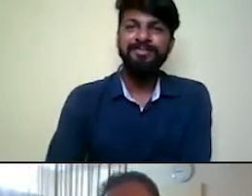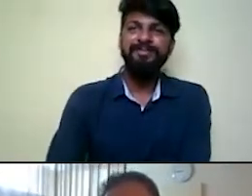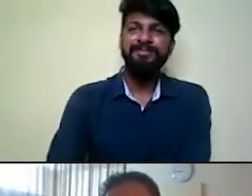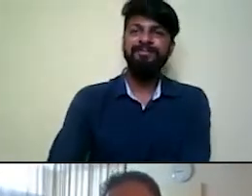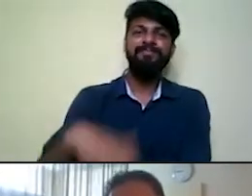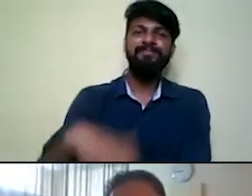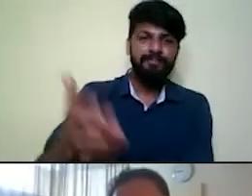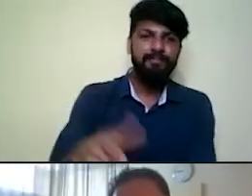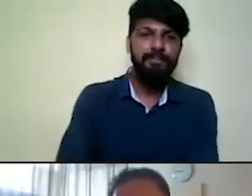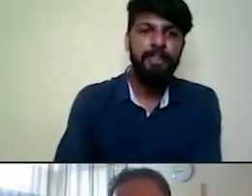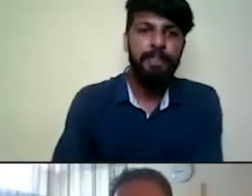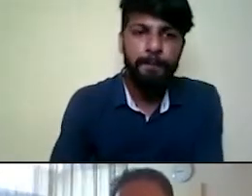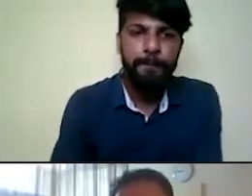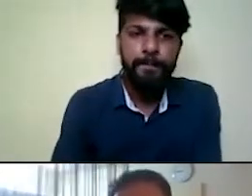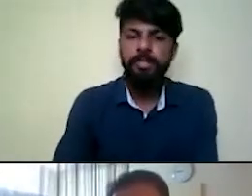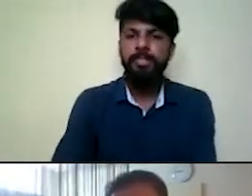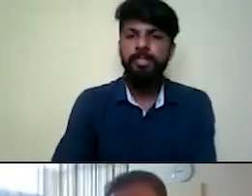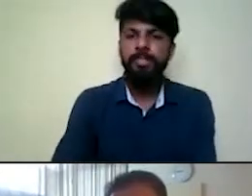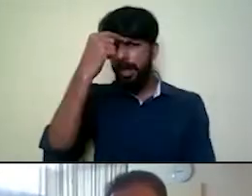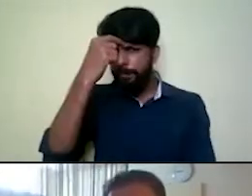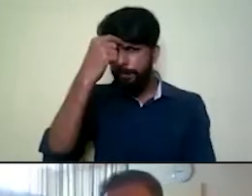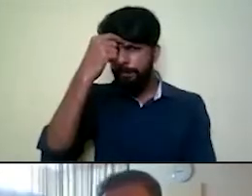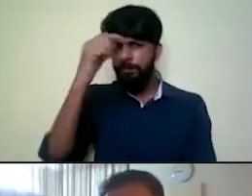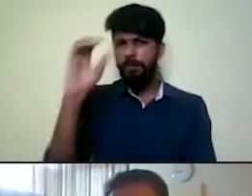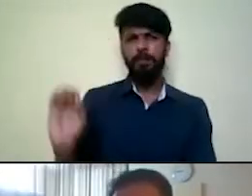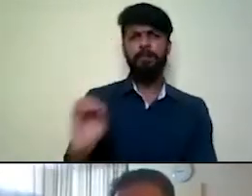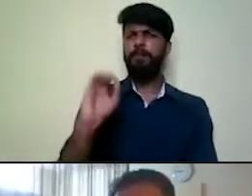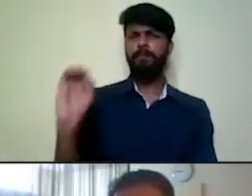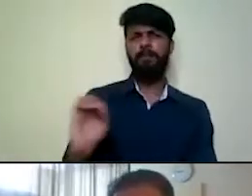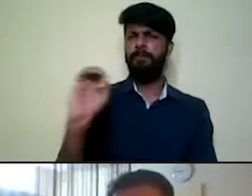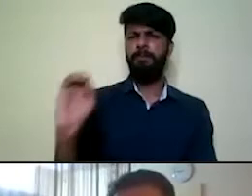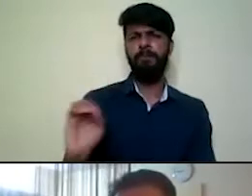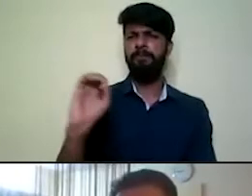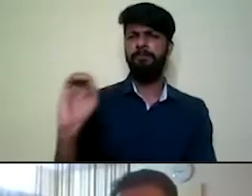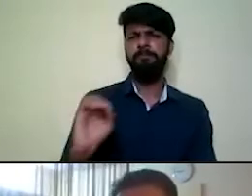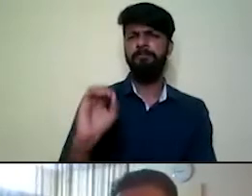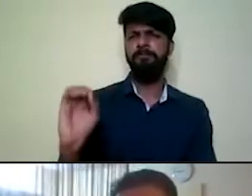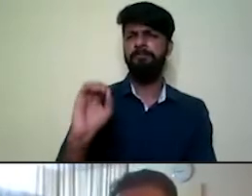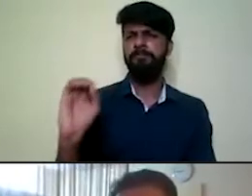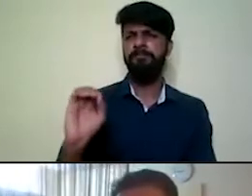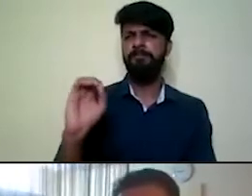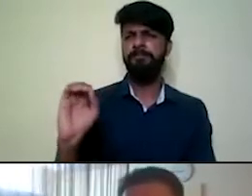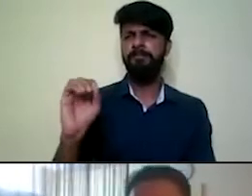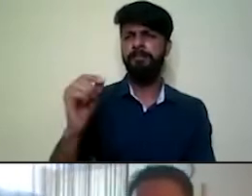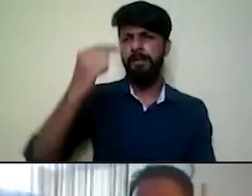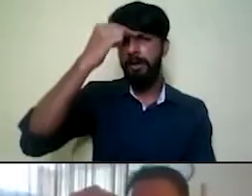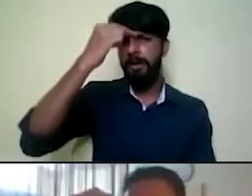Just a joke. Okay. So next one is problem, not.